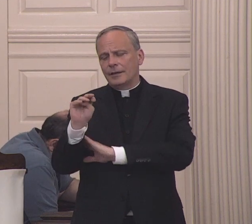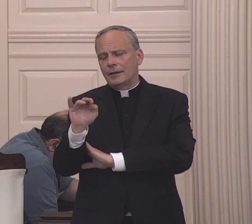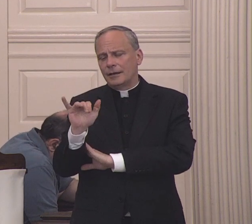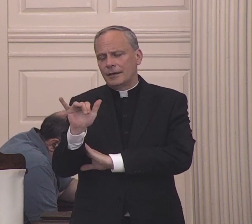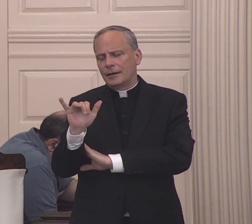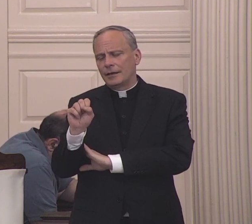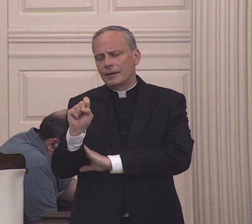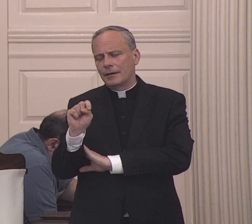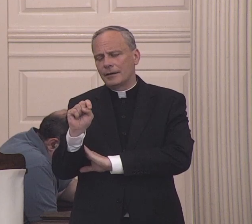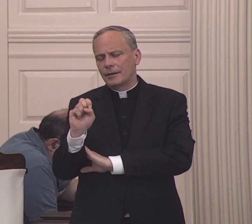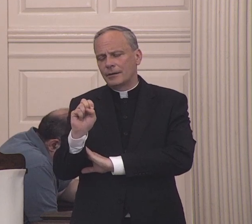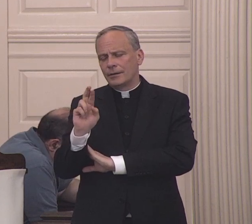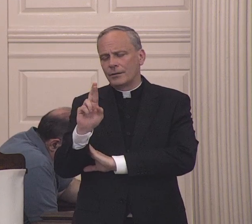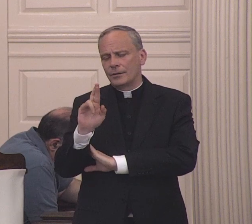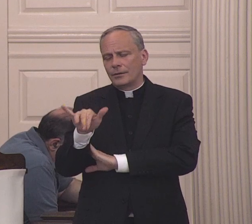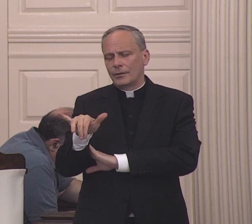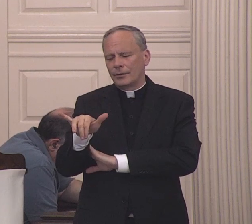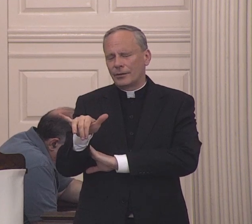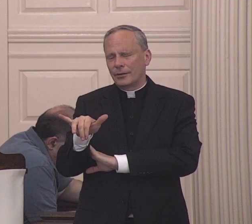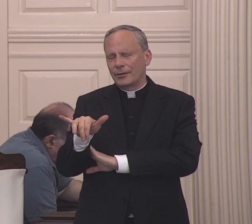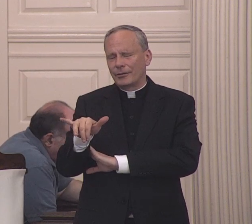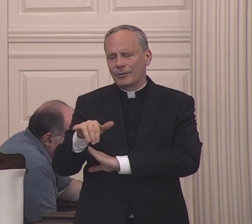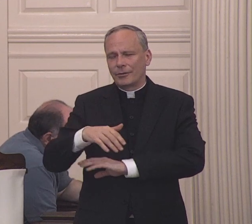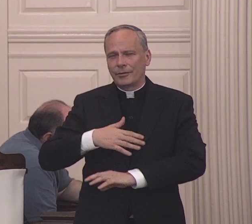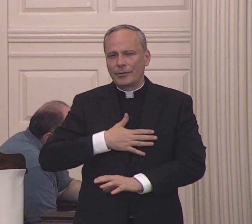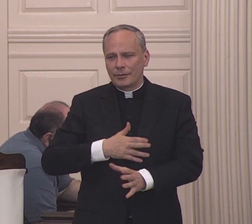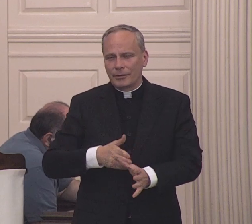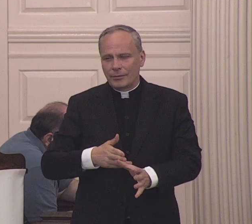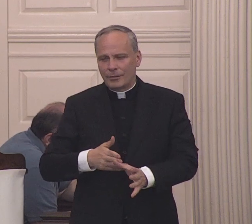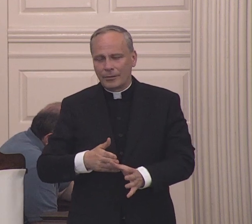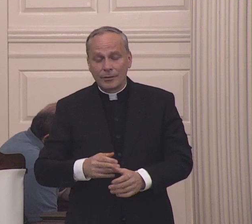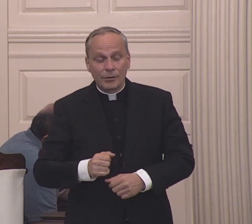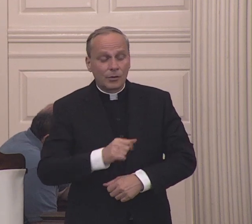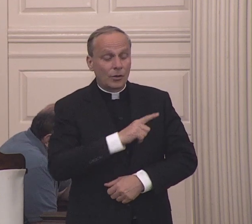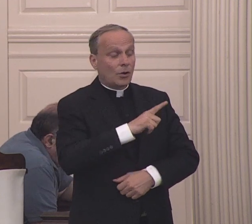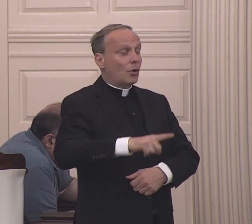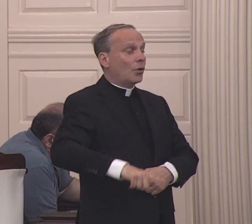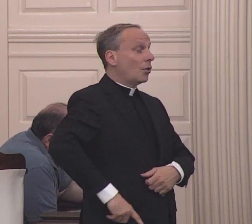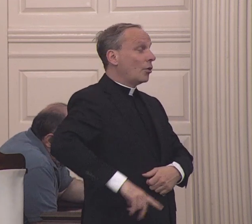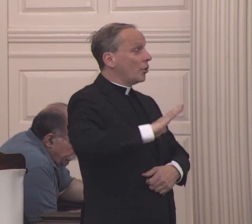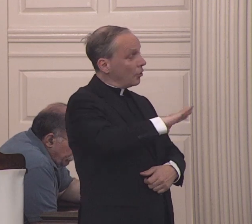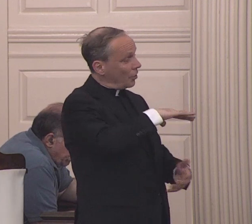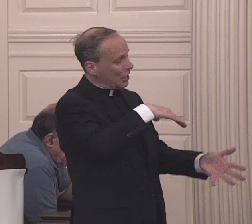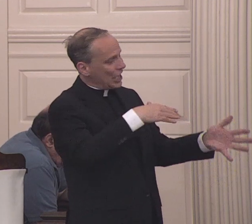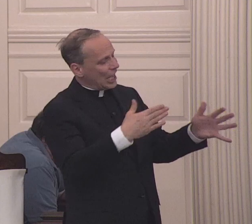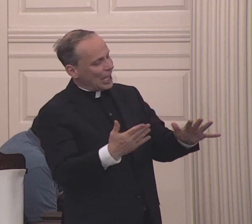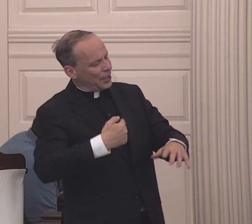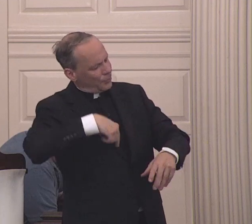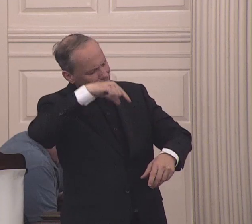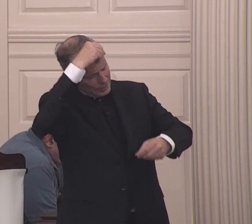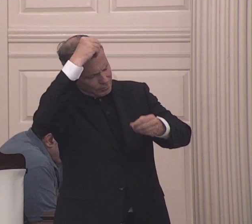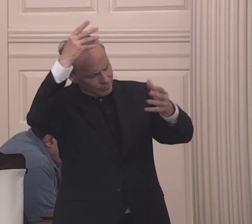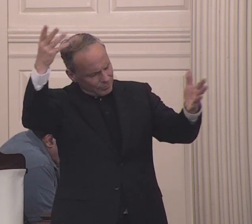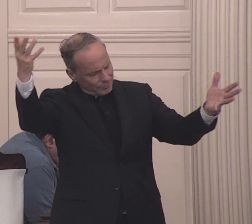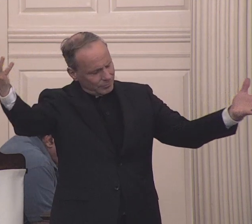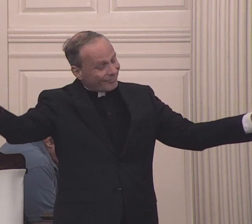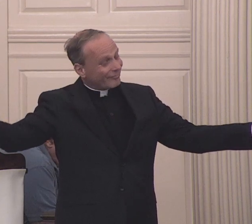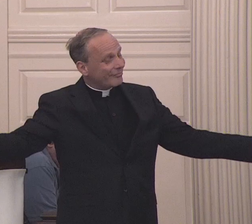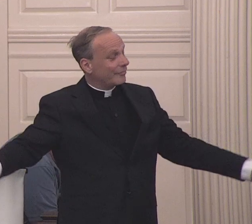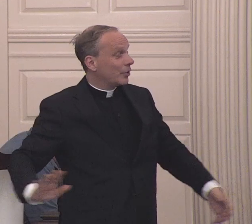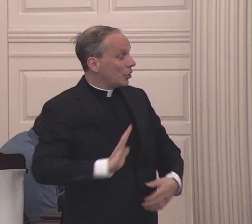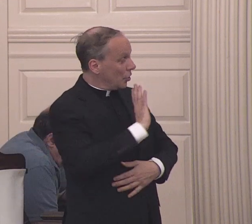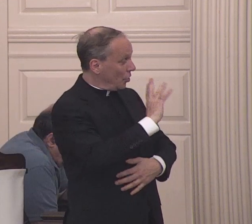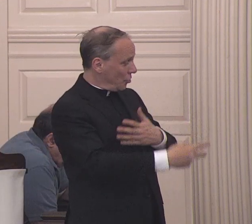The mystery of faith. We proclaim your death, O